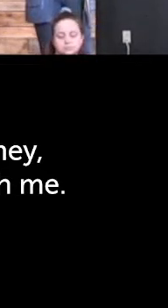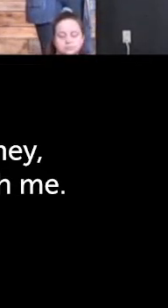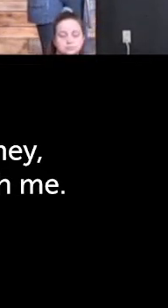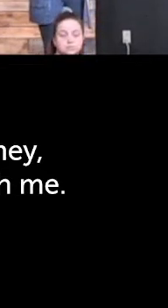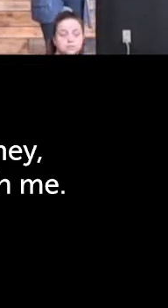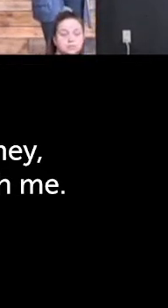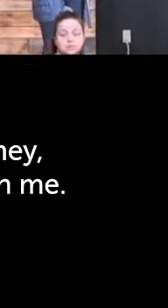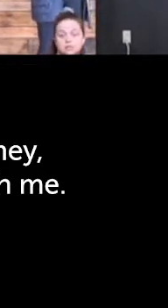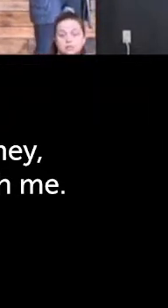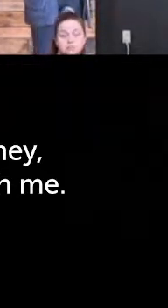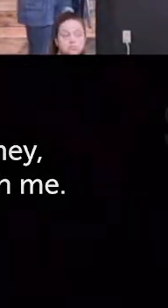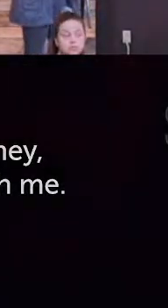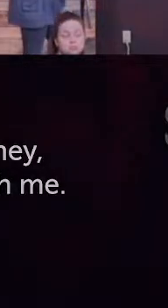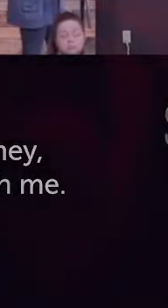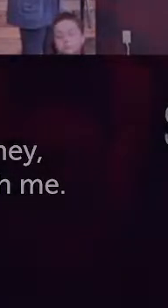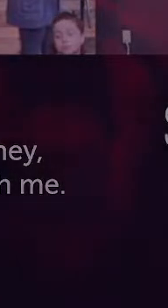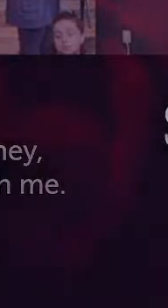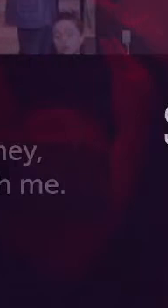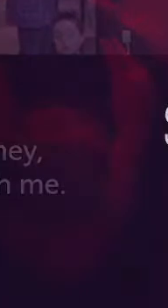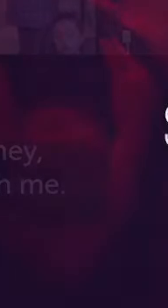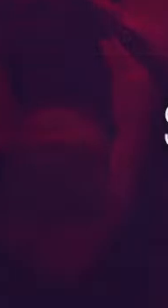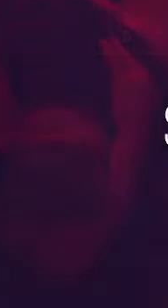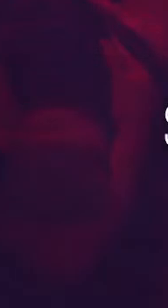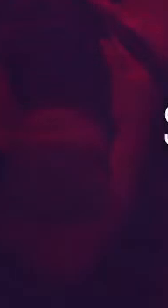hey man go in peace